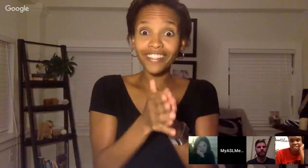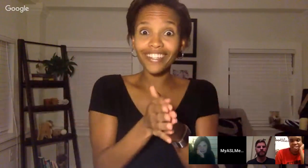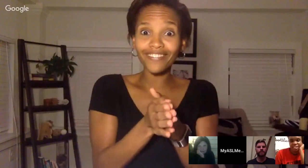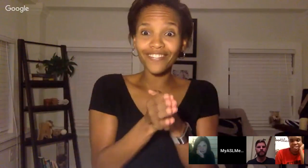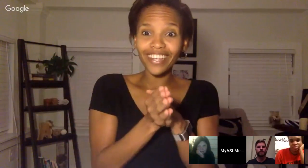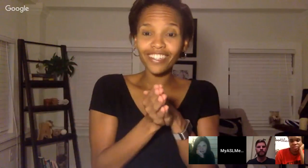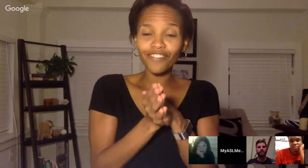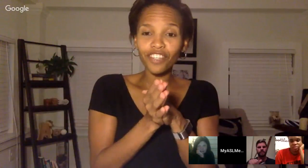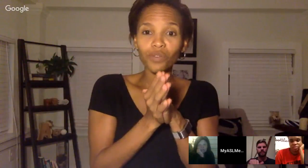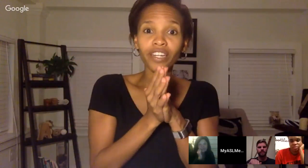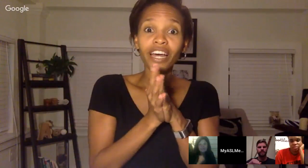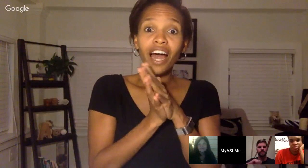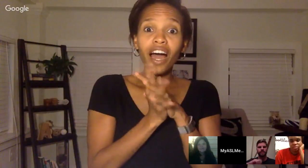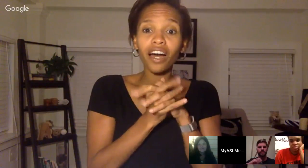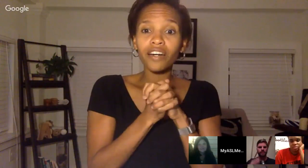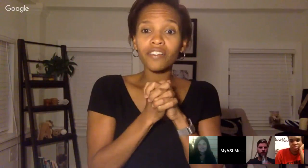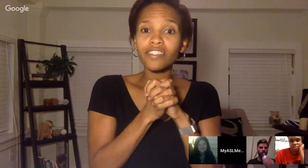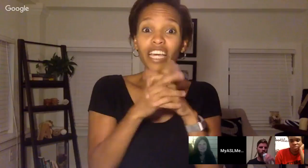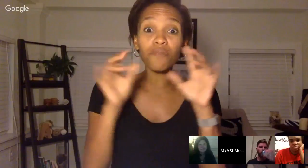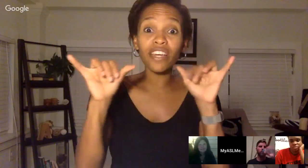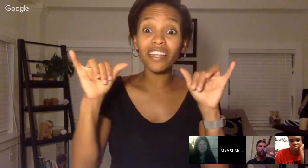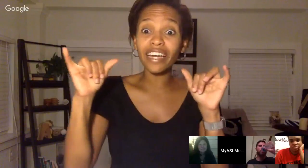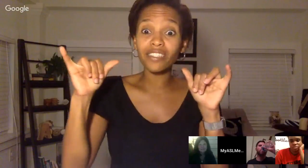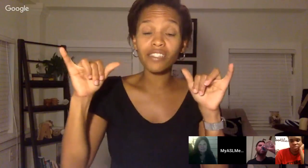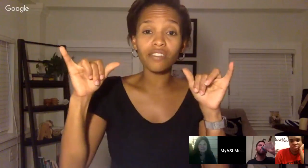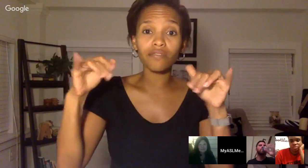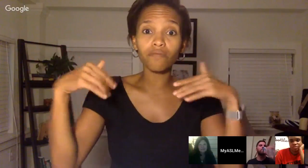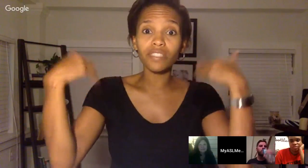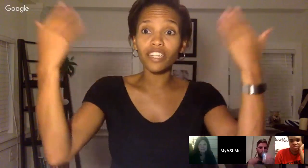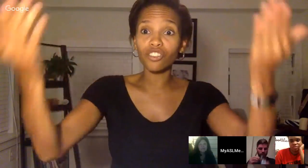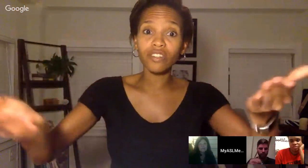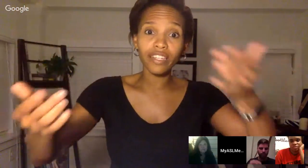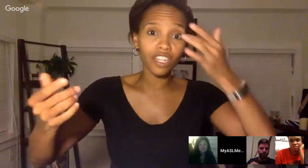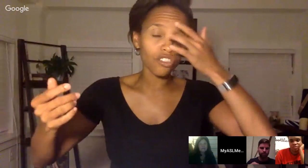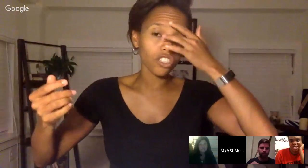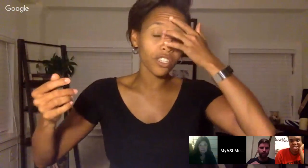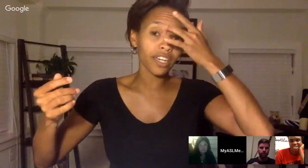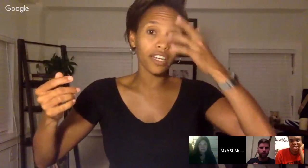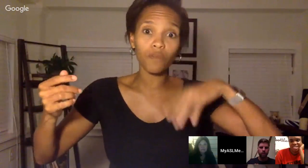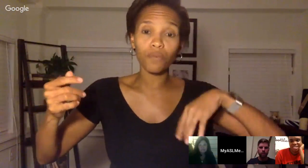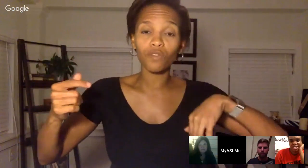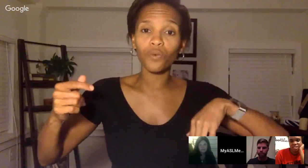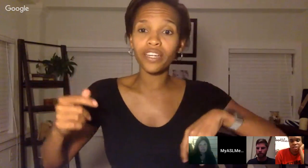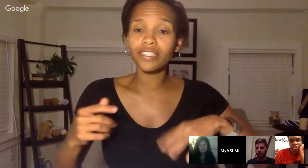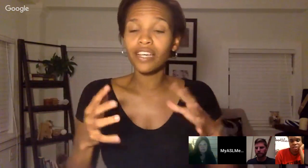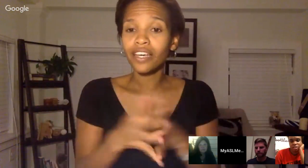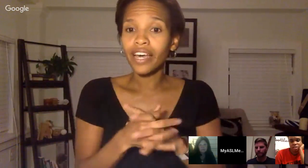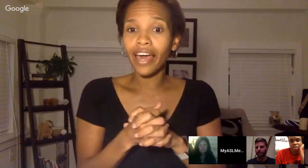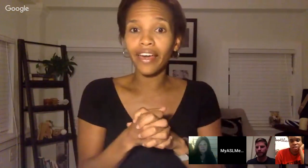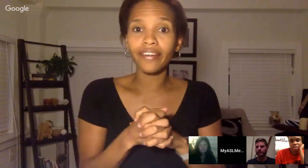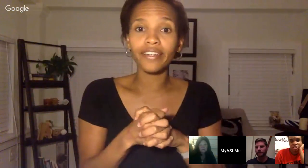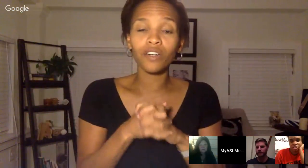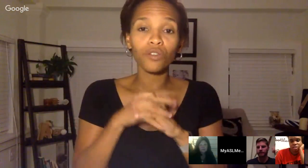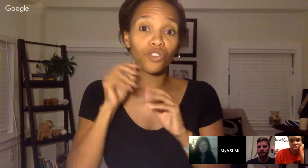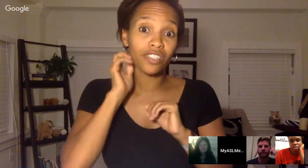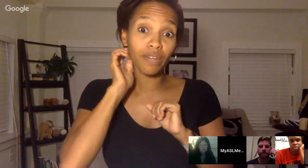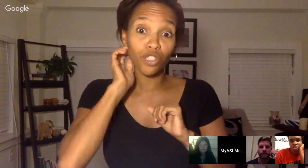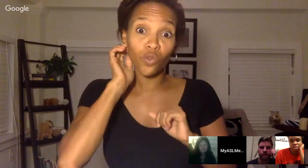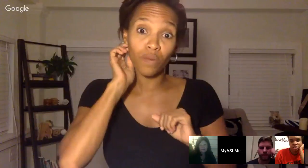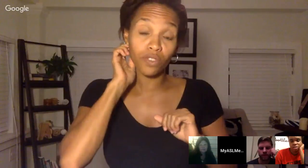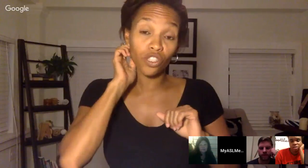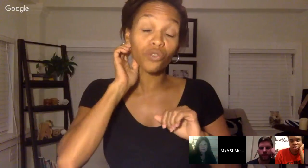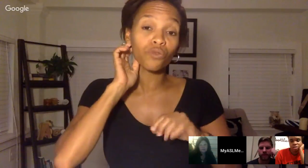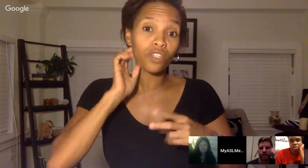Yeah, that's it. That's it for this one. Same thing next session. Next session starting in a couple of weeks. And we'll do the